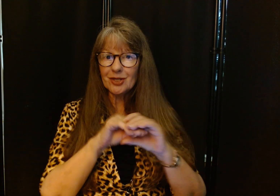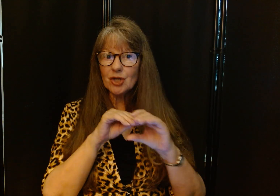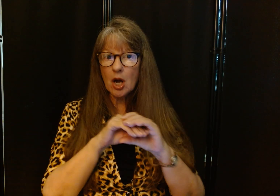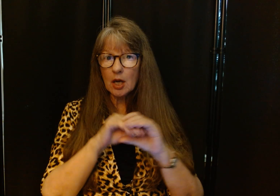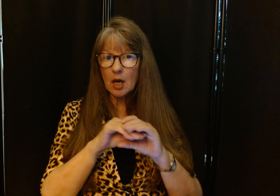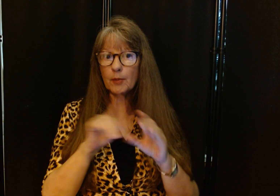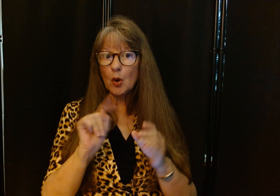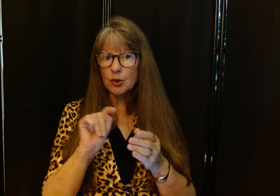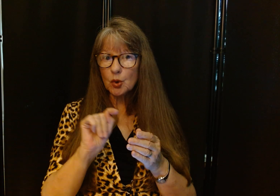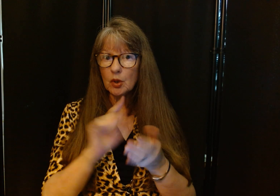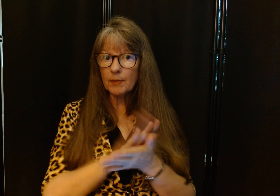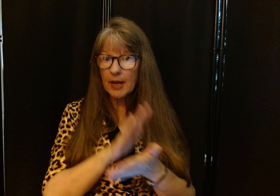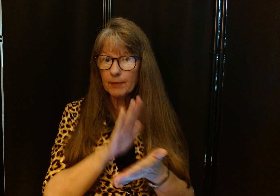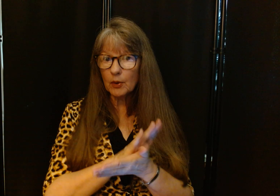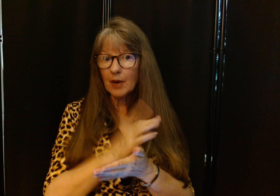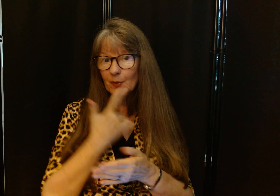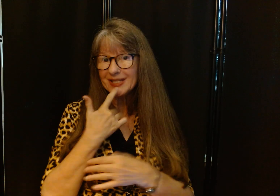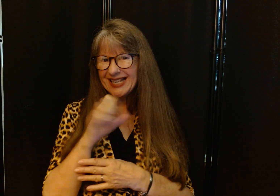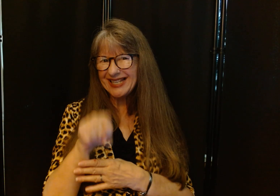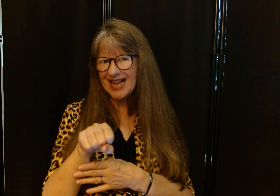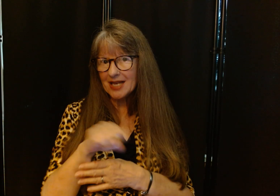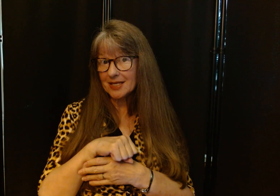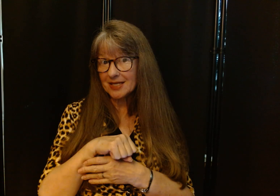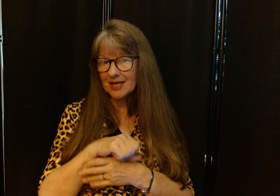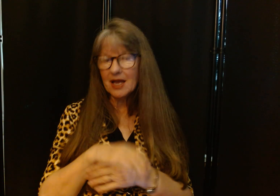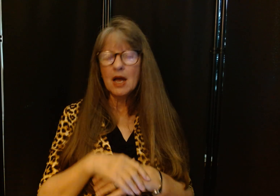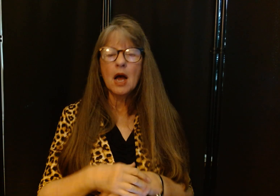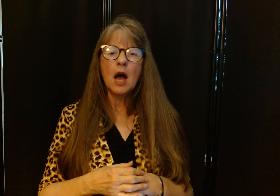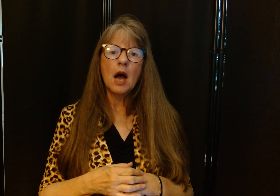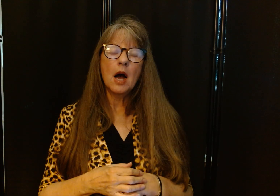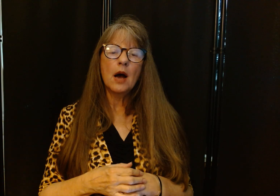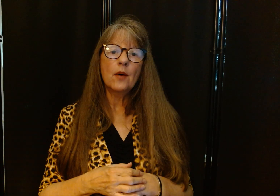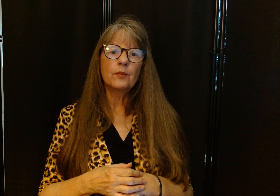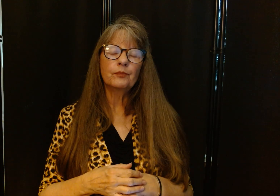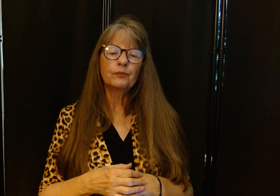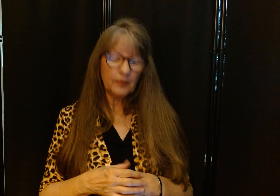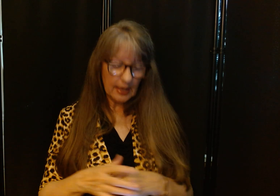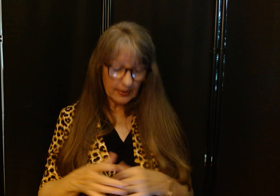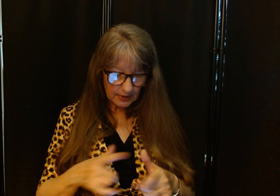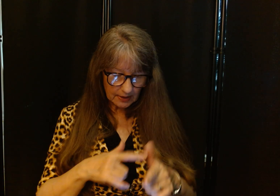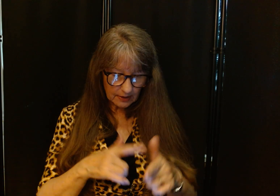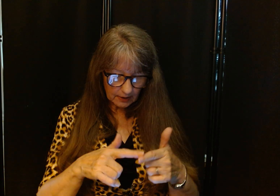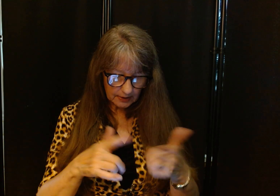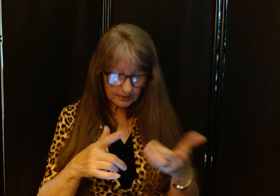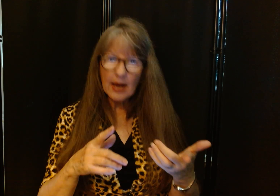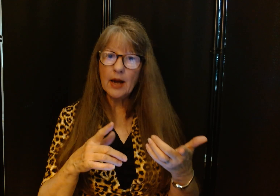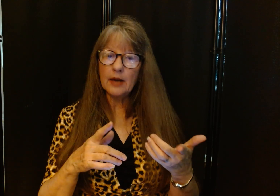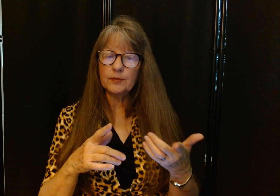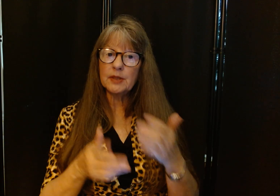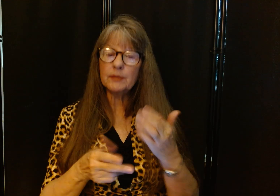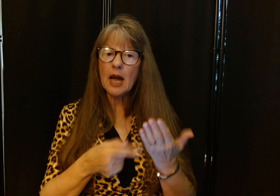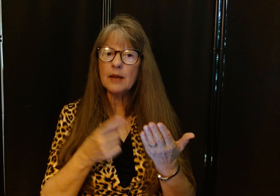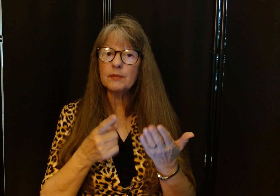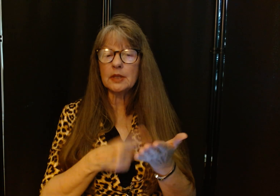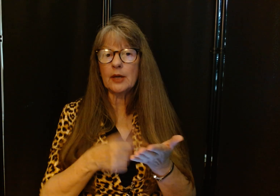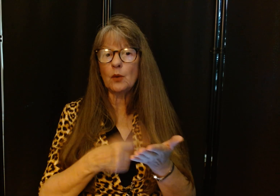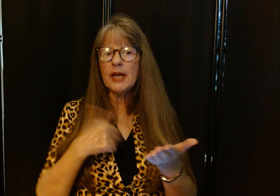stock up on toilet paper? I would say yes. And then, because sometimes, like we